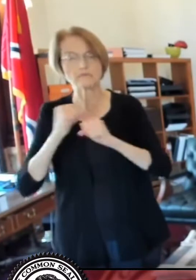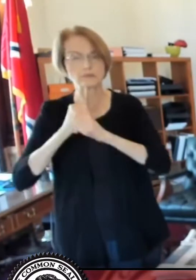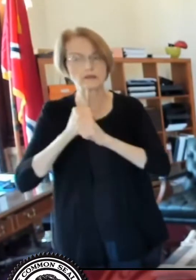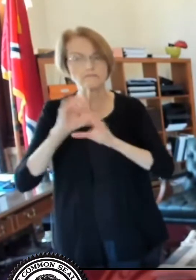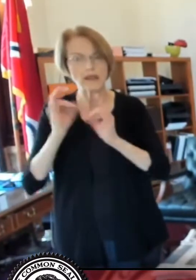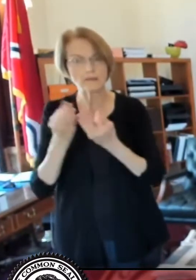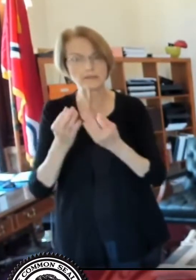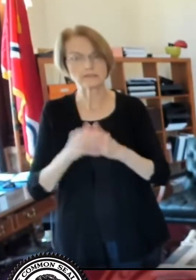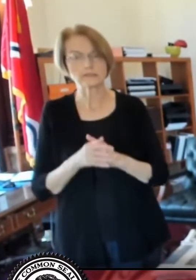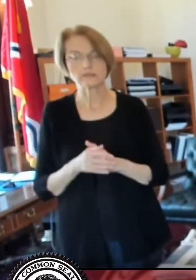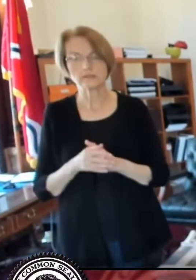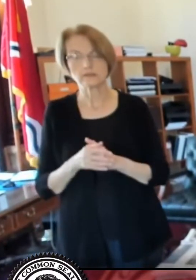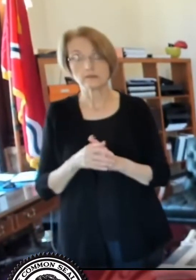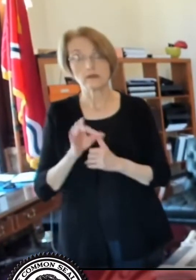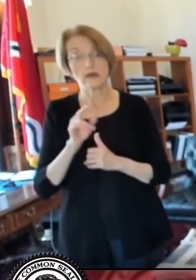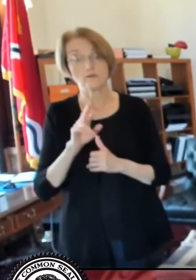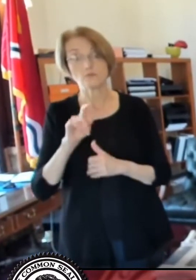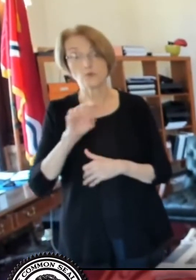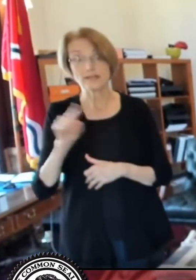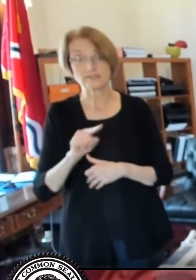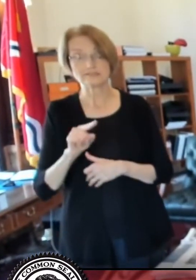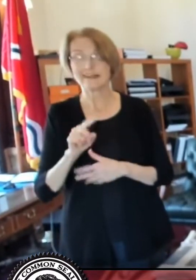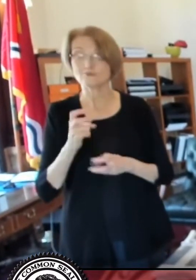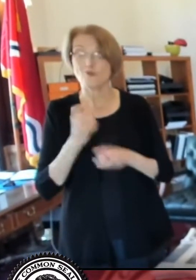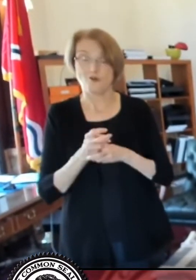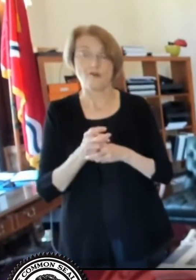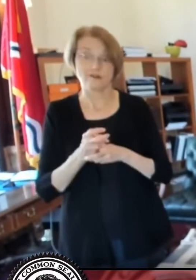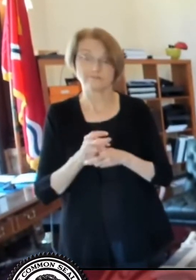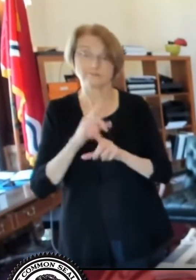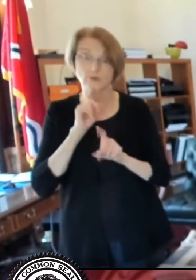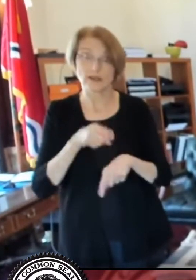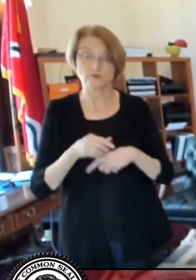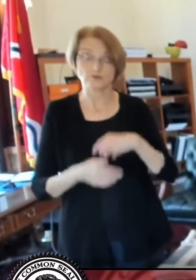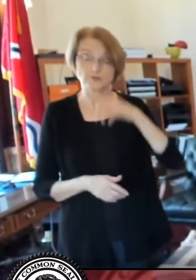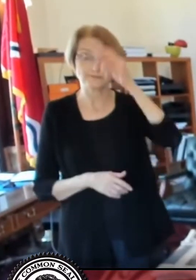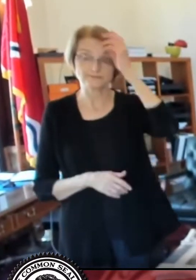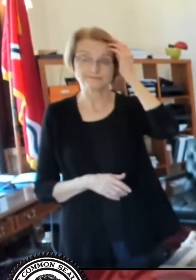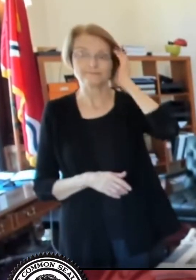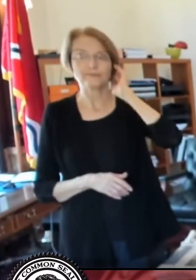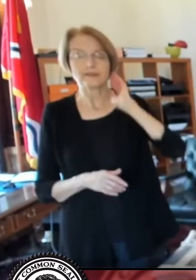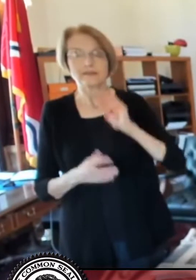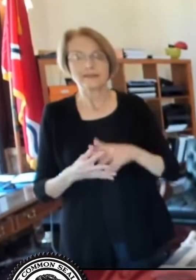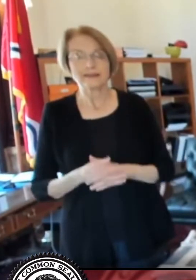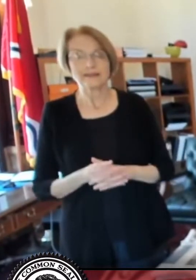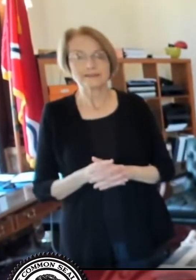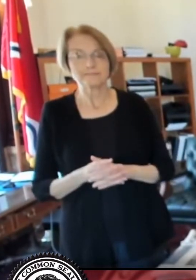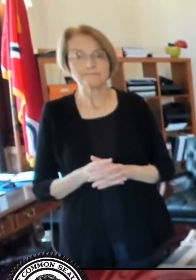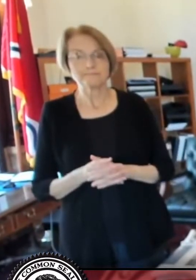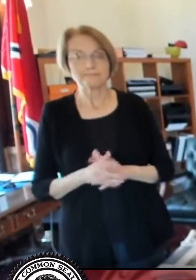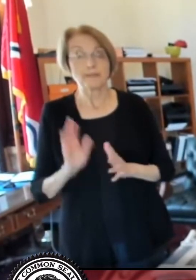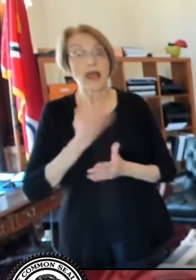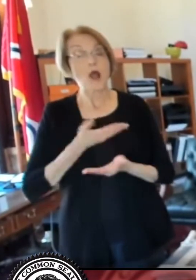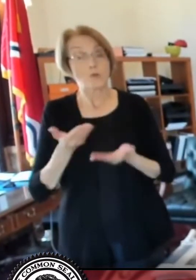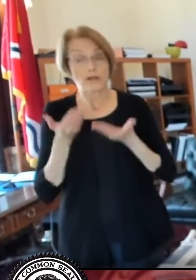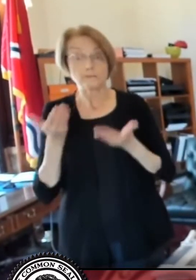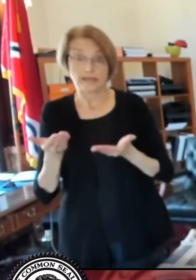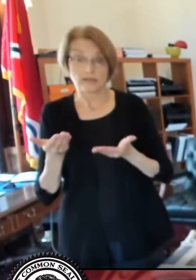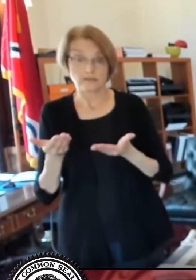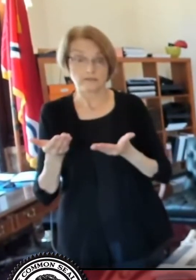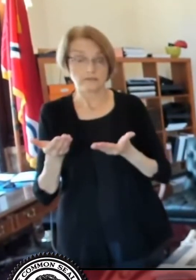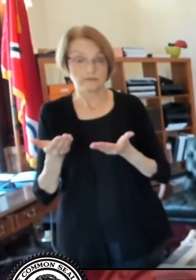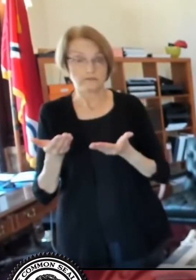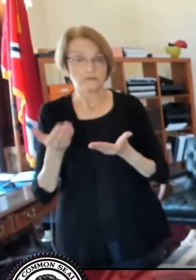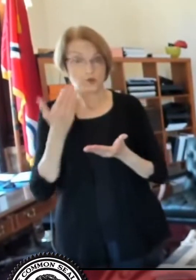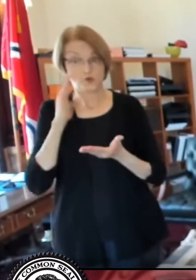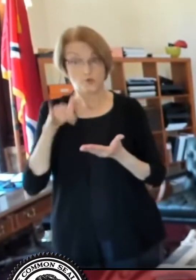Pritz, this is a hard one. Of course, what we're recommending, and these guidelines, by the way, are